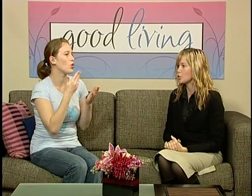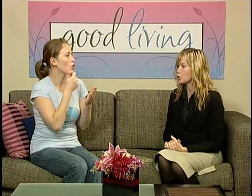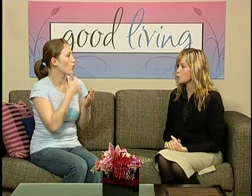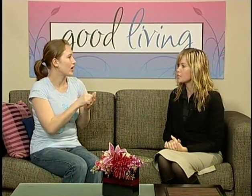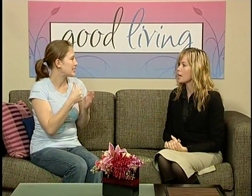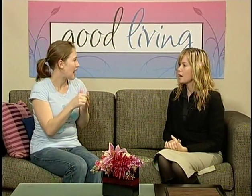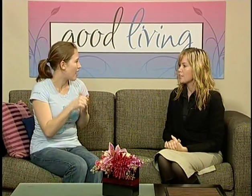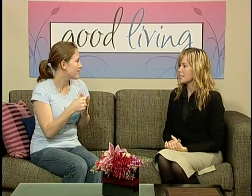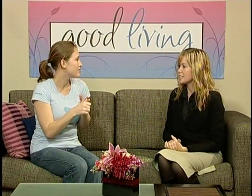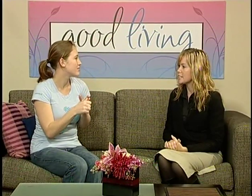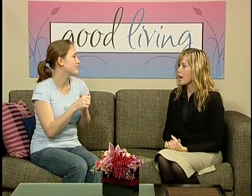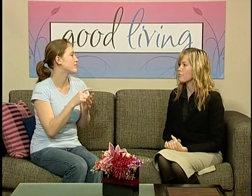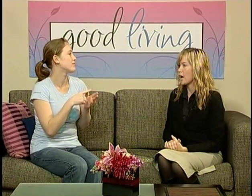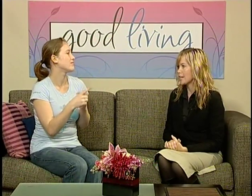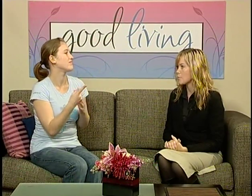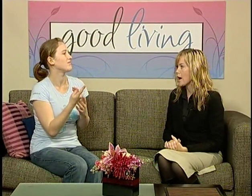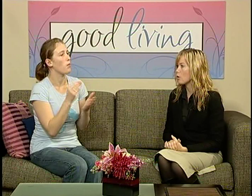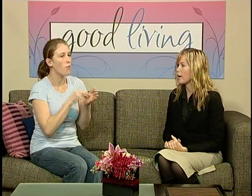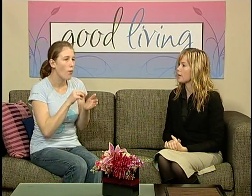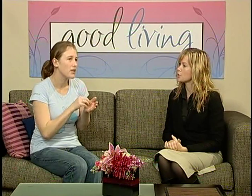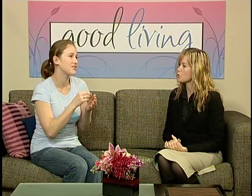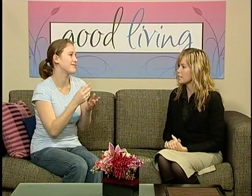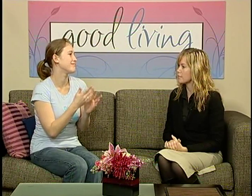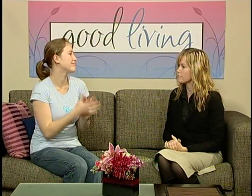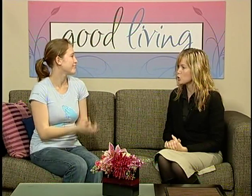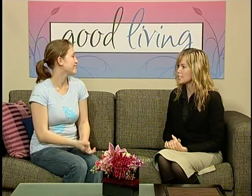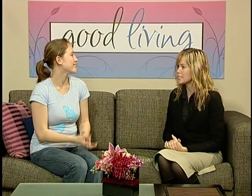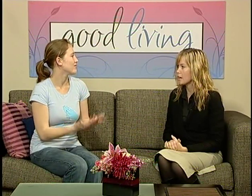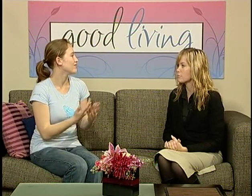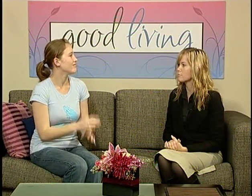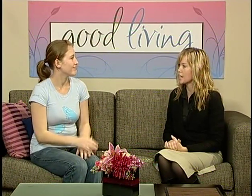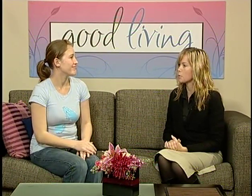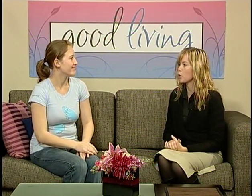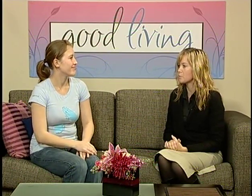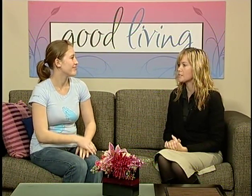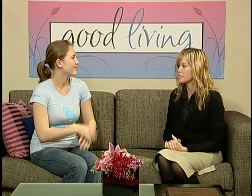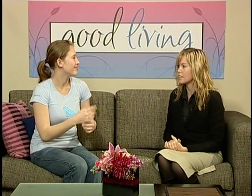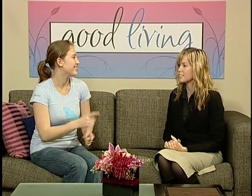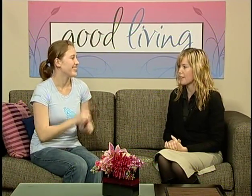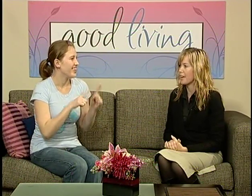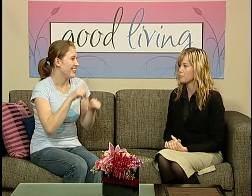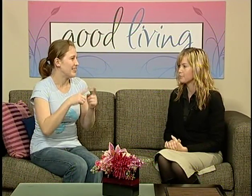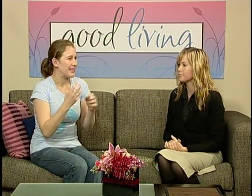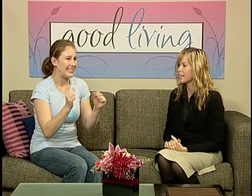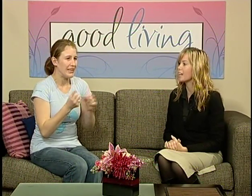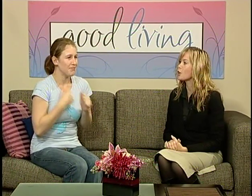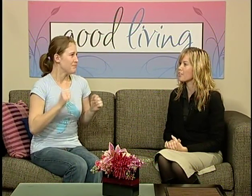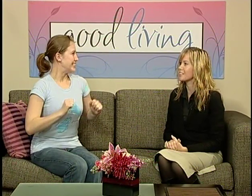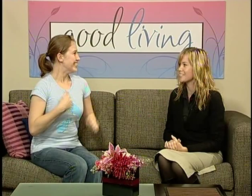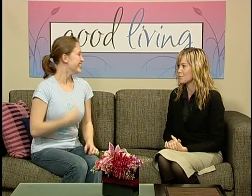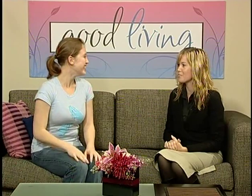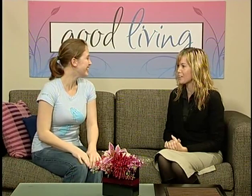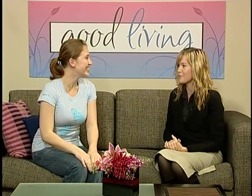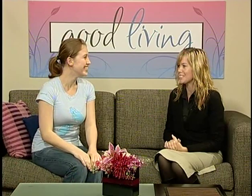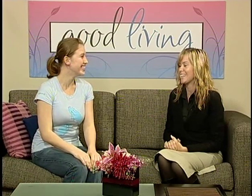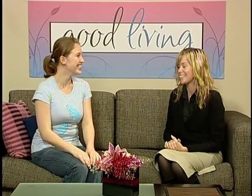community news that I send out via email, do the newsletter, take appointments, things like that. Yeah, a lot of things,